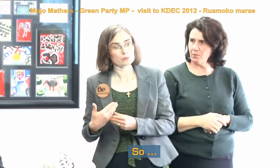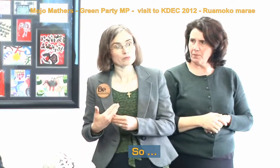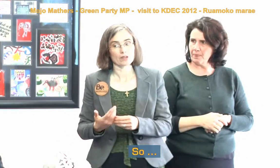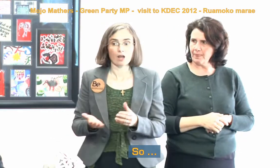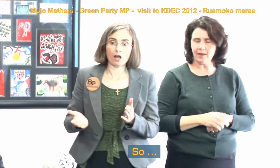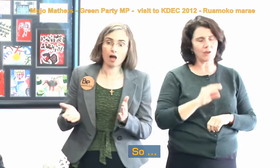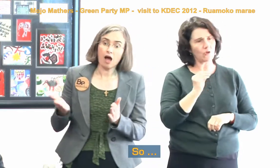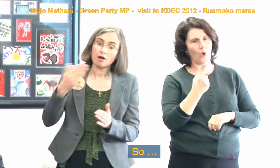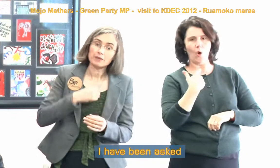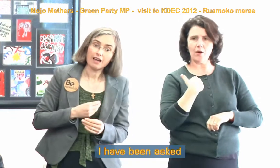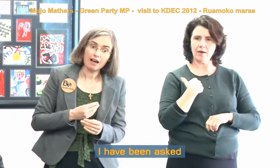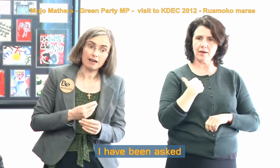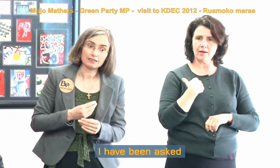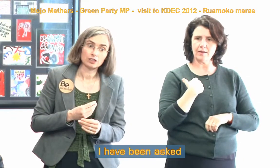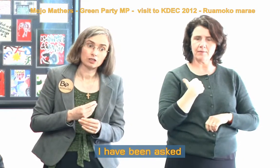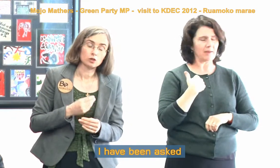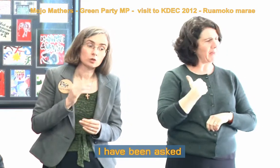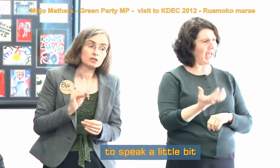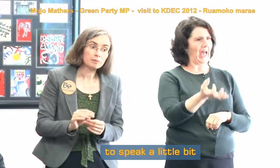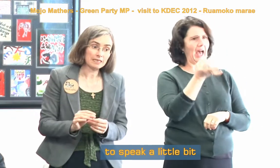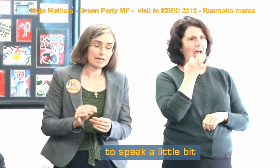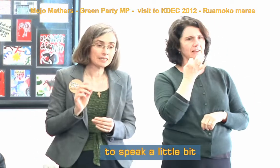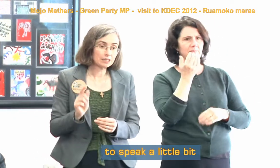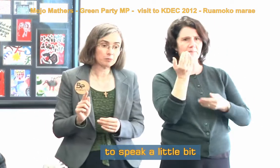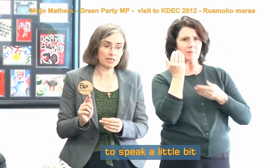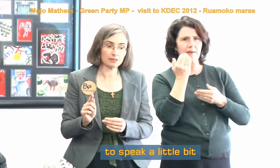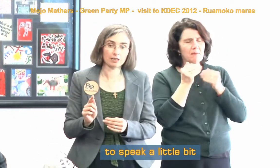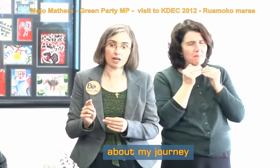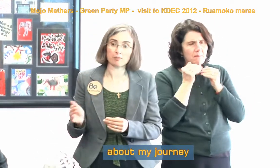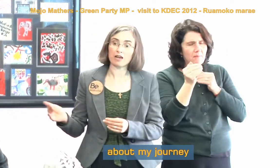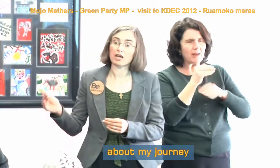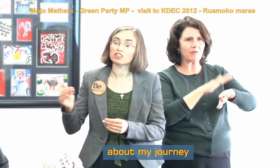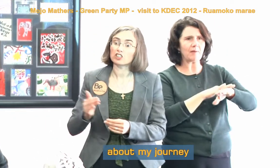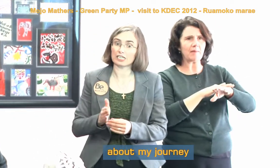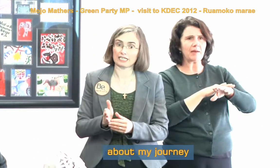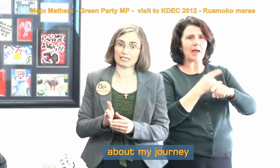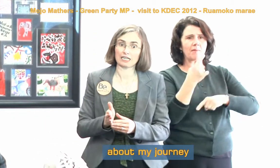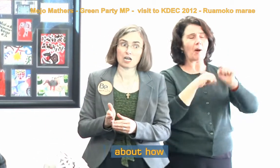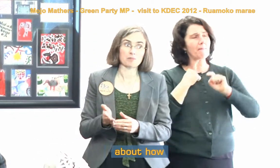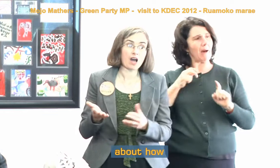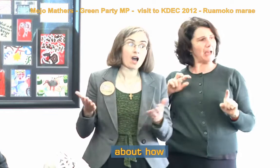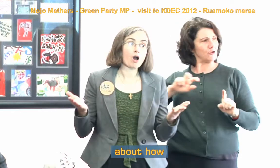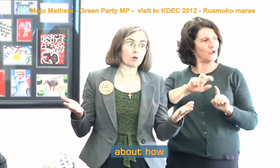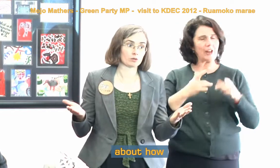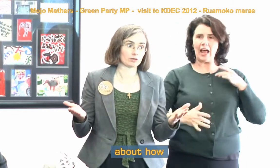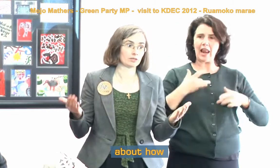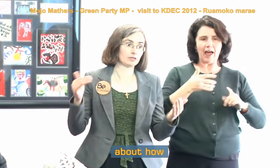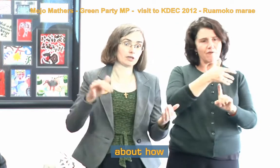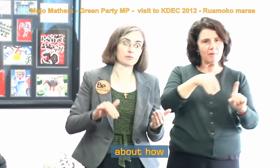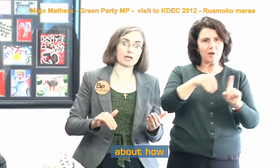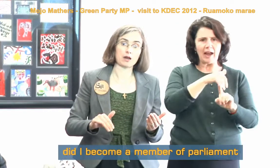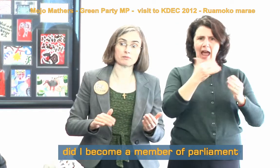So, I have been asked to speak a little bit about my theory, about how